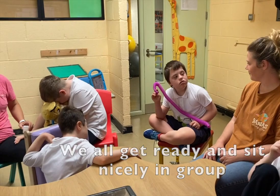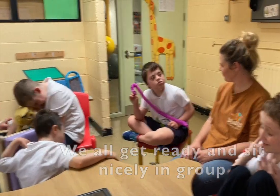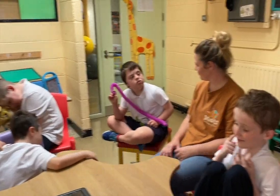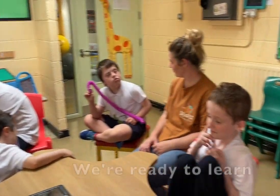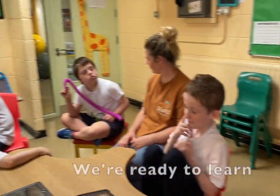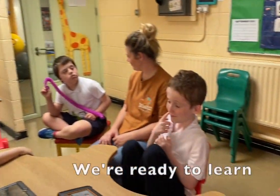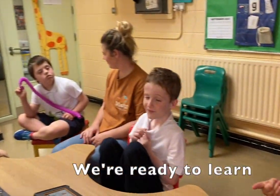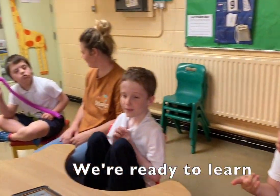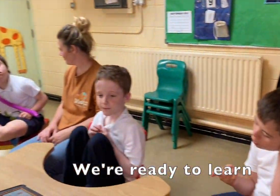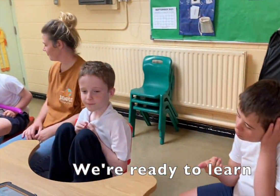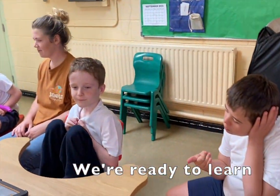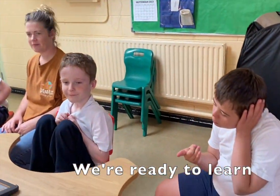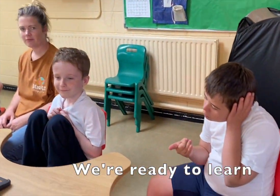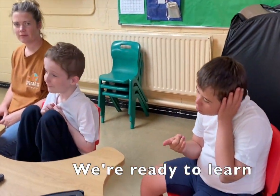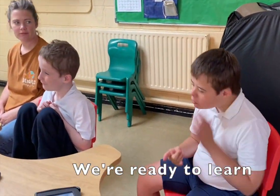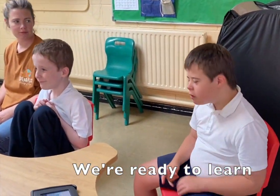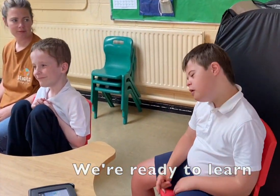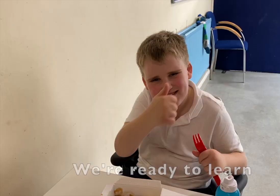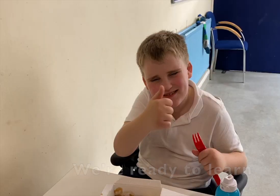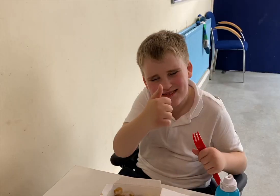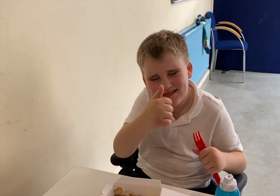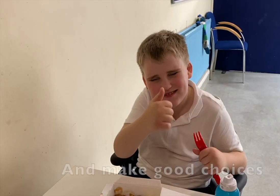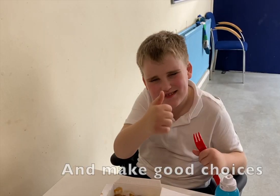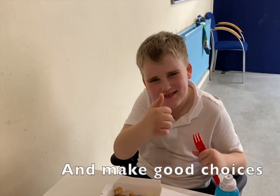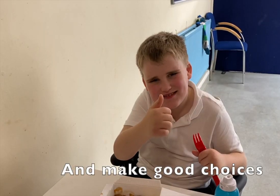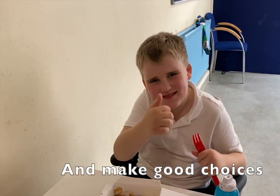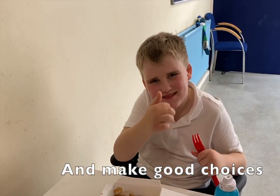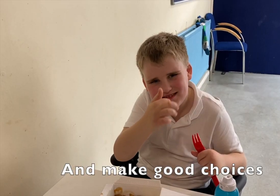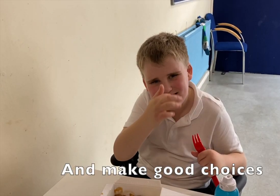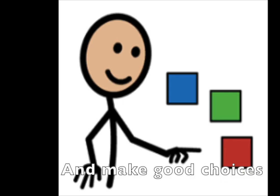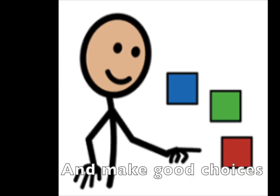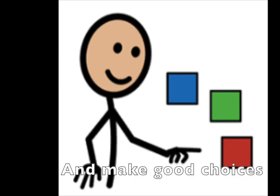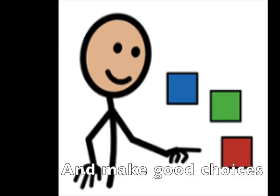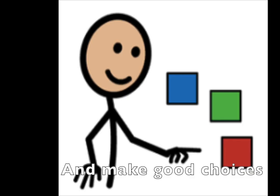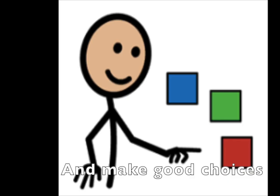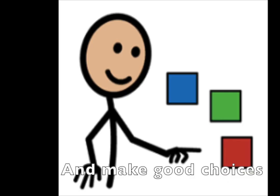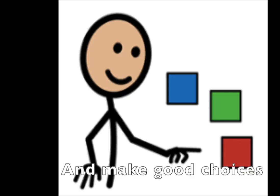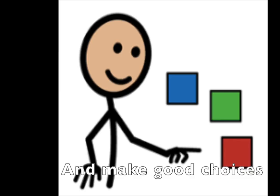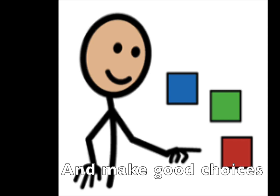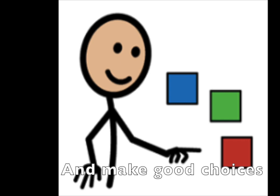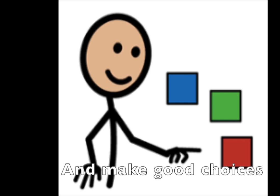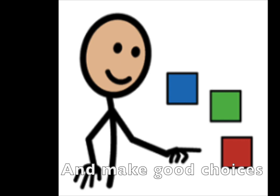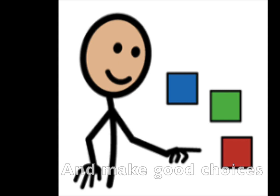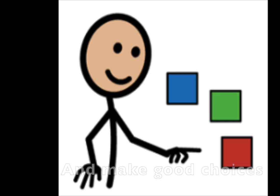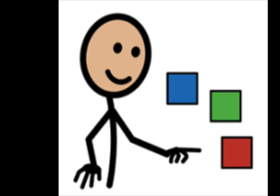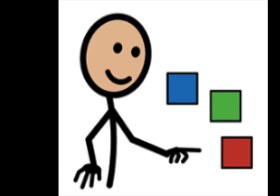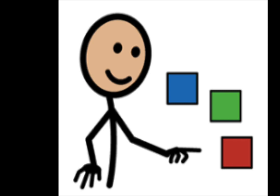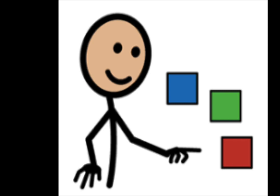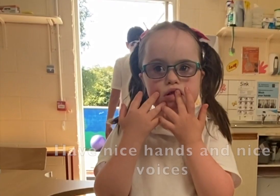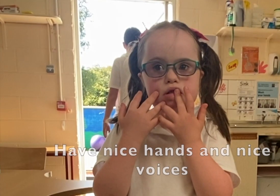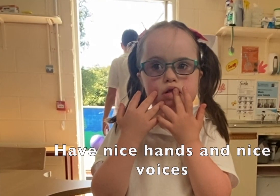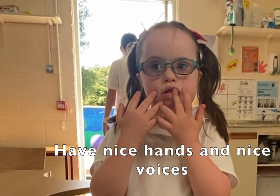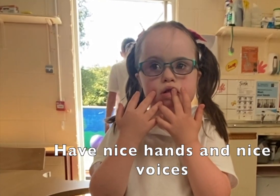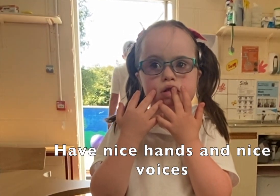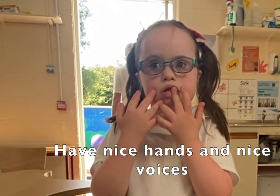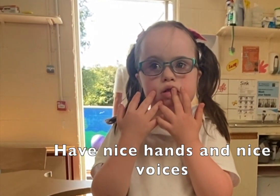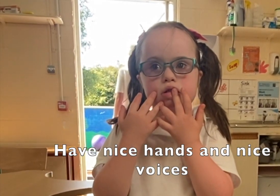group. We're ready to learn and make good choices, have nice hands